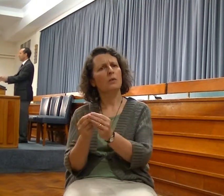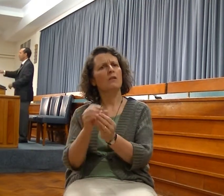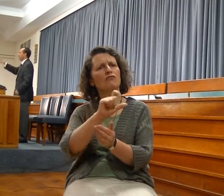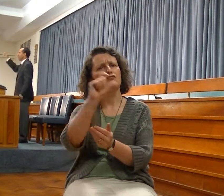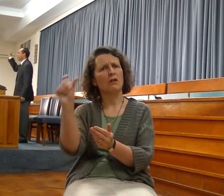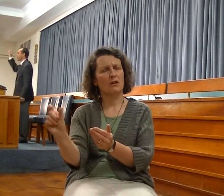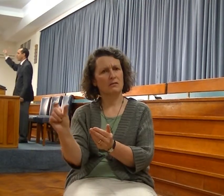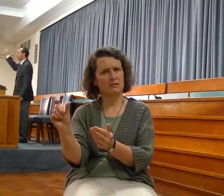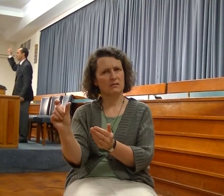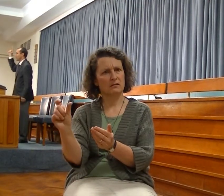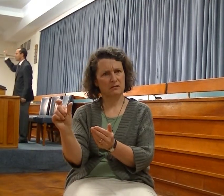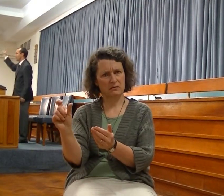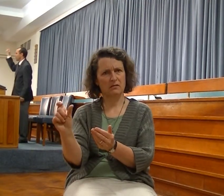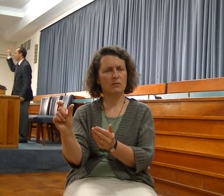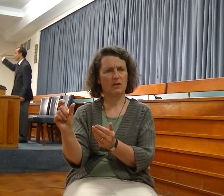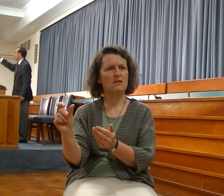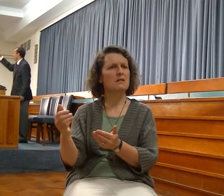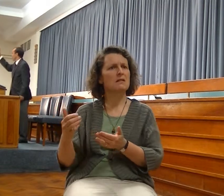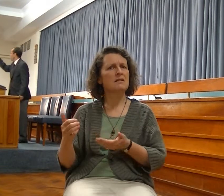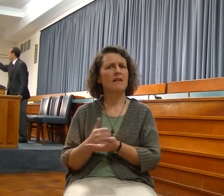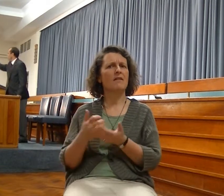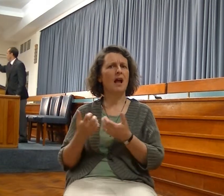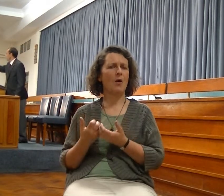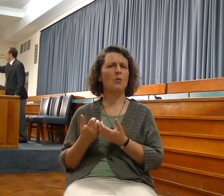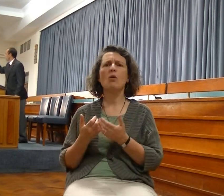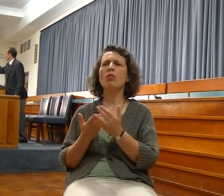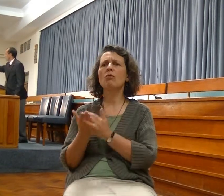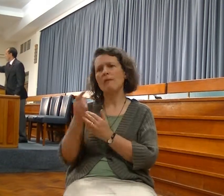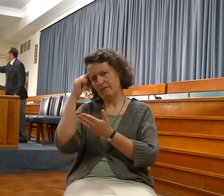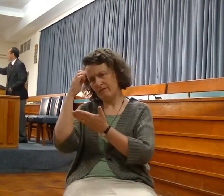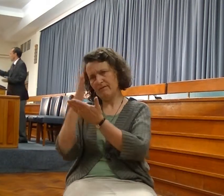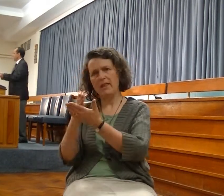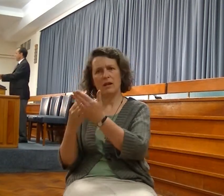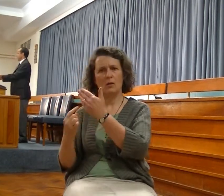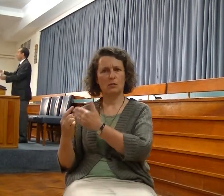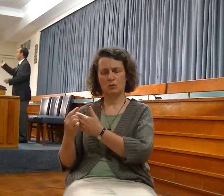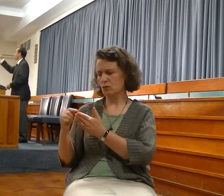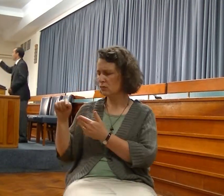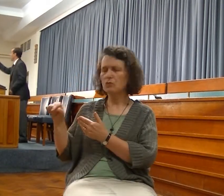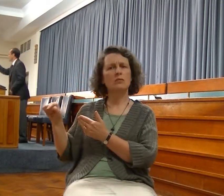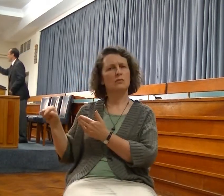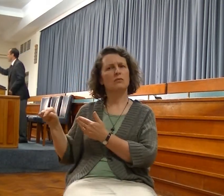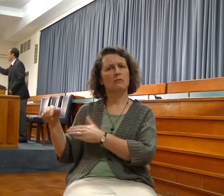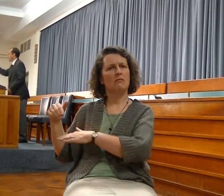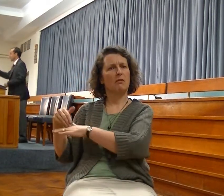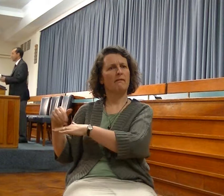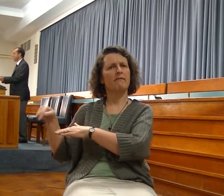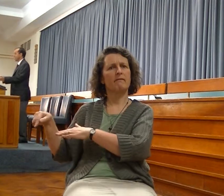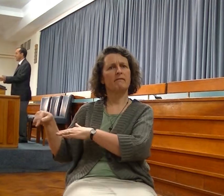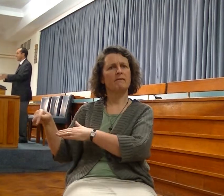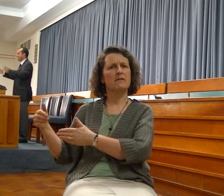faith alone, it happened to him, but the glory of God alone. All the five pillars of Reformation are here